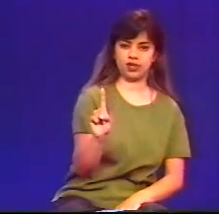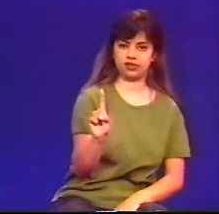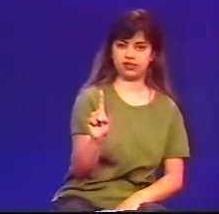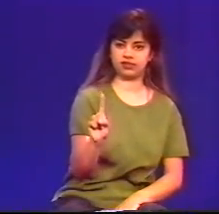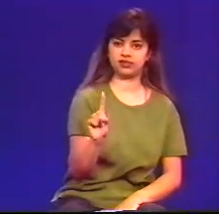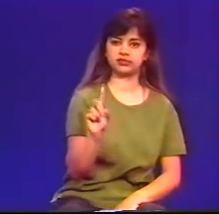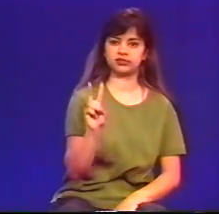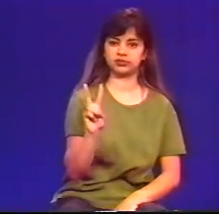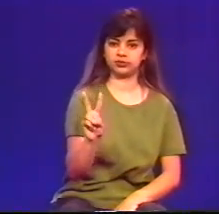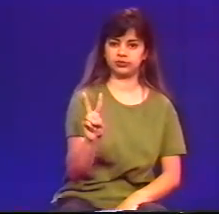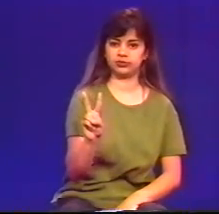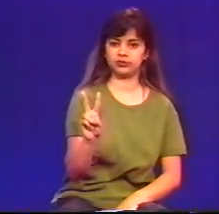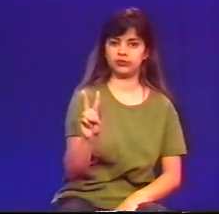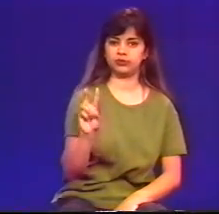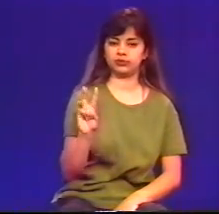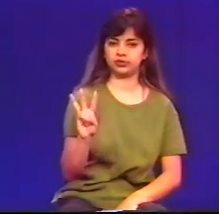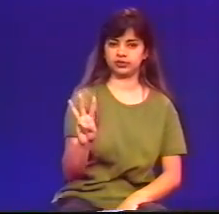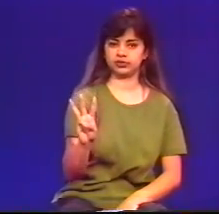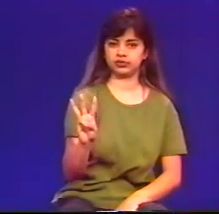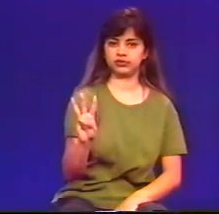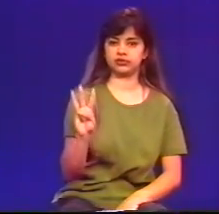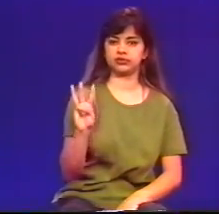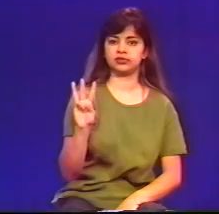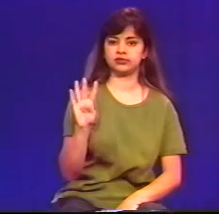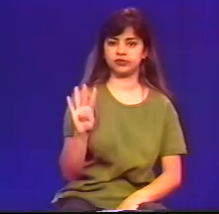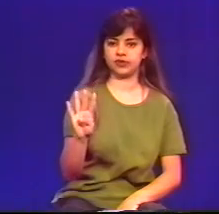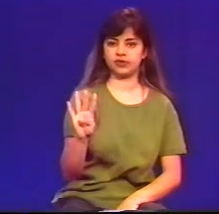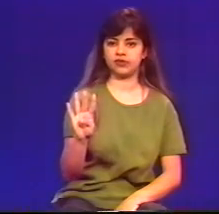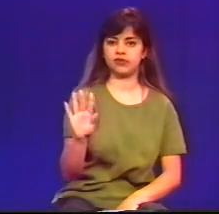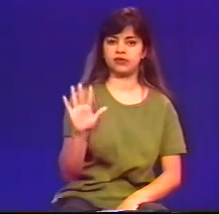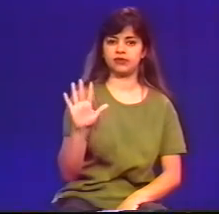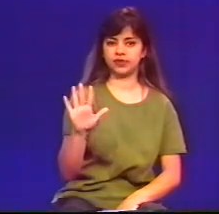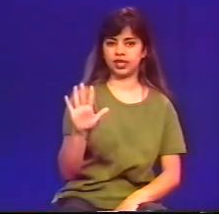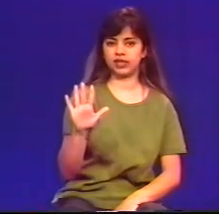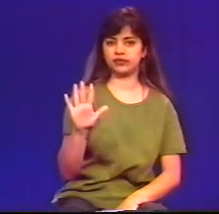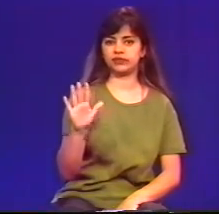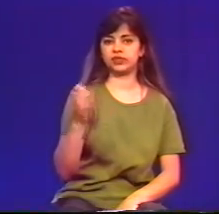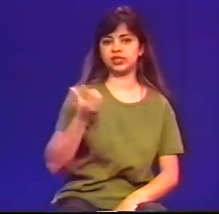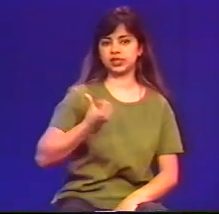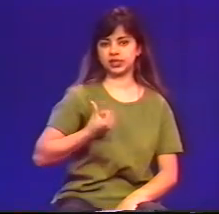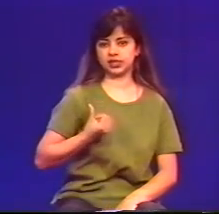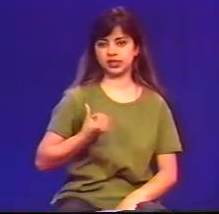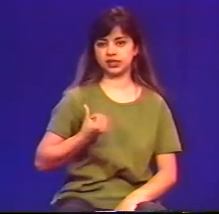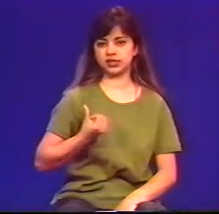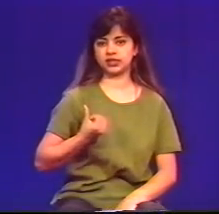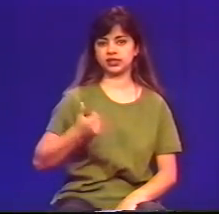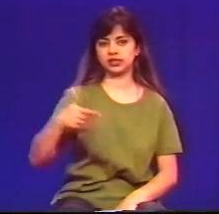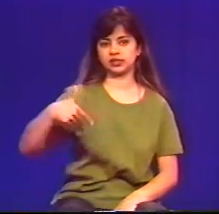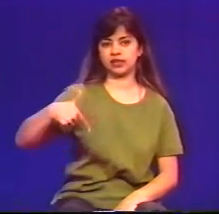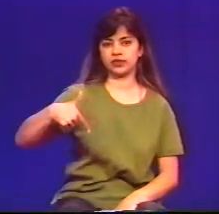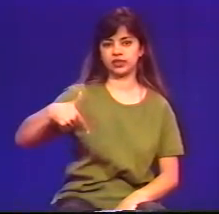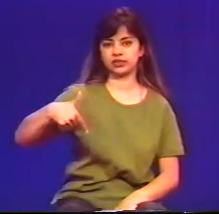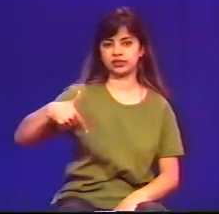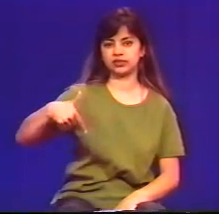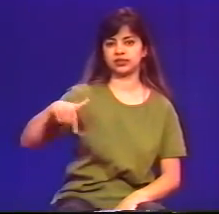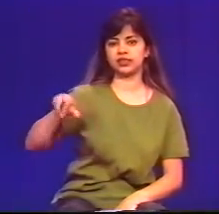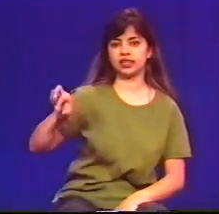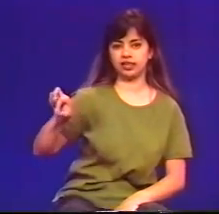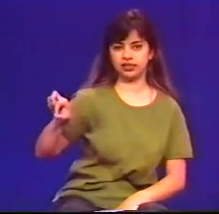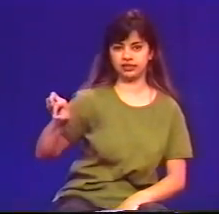1, 2, 3, 4, 5, 6, 7,